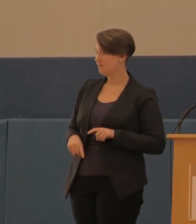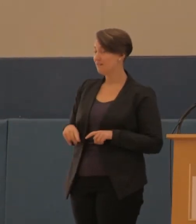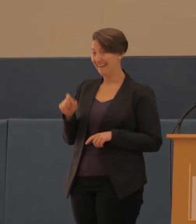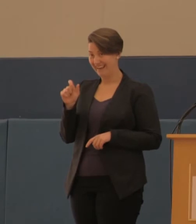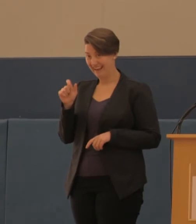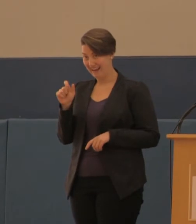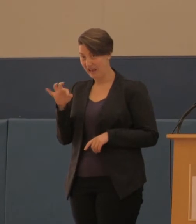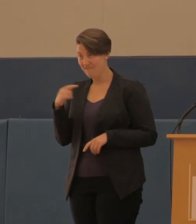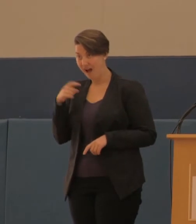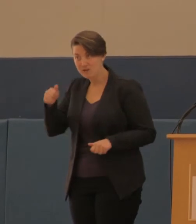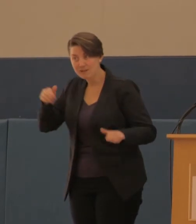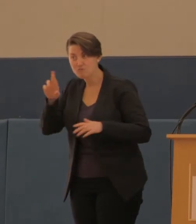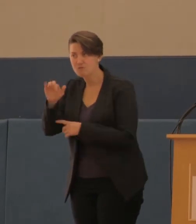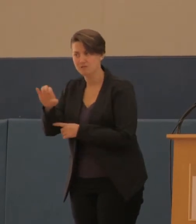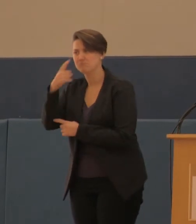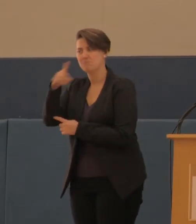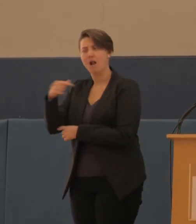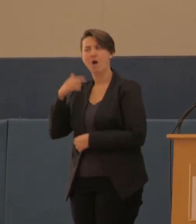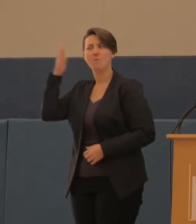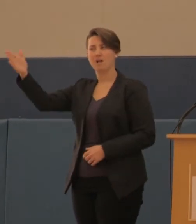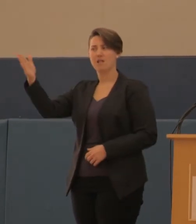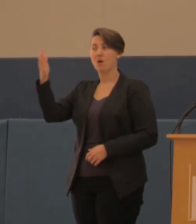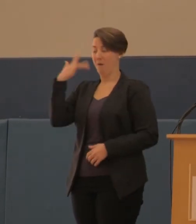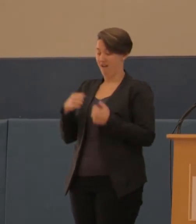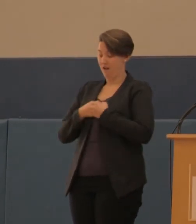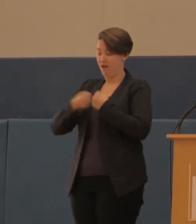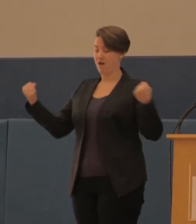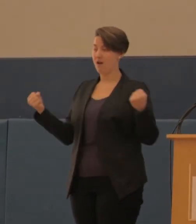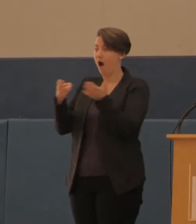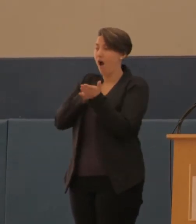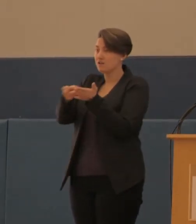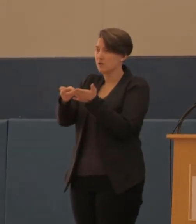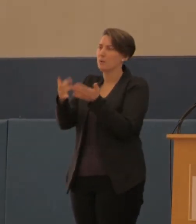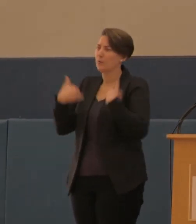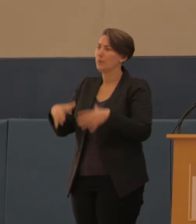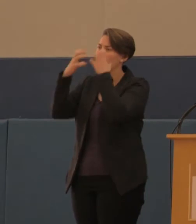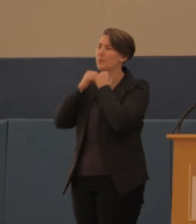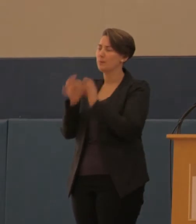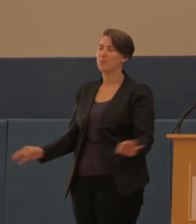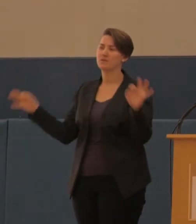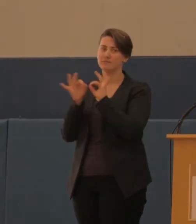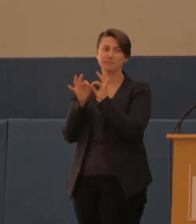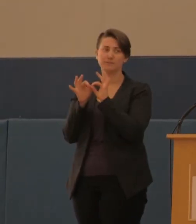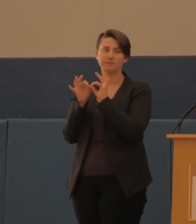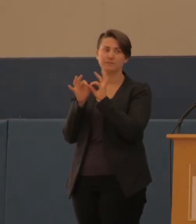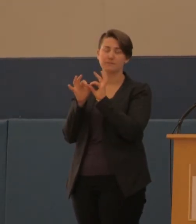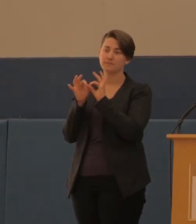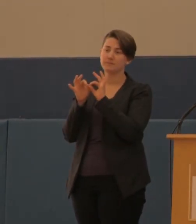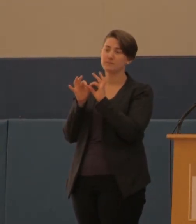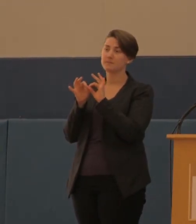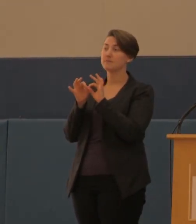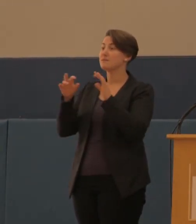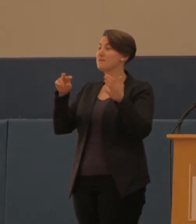have. Being authentic is more powerful, and that important. So what this means is that